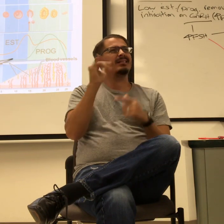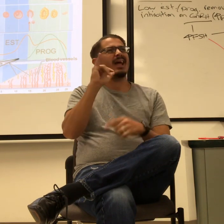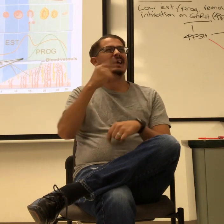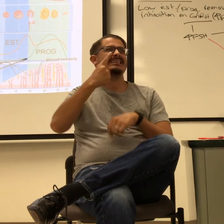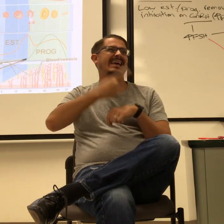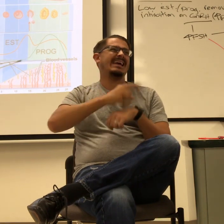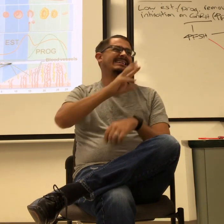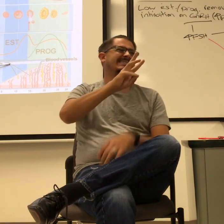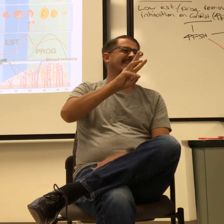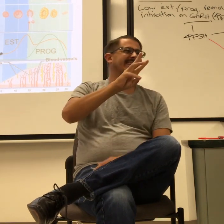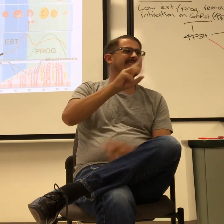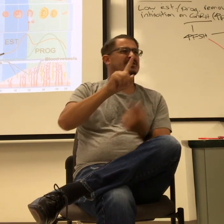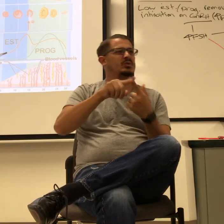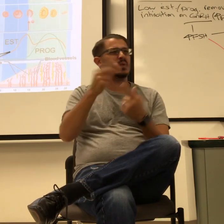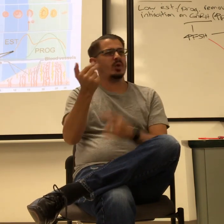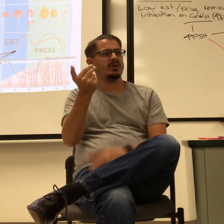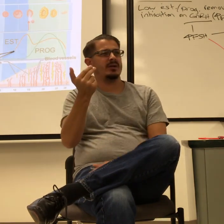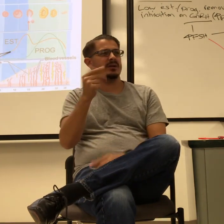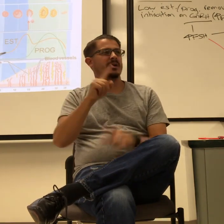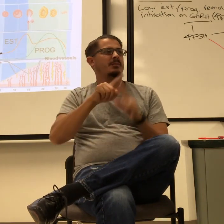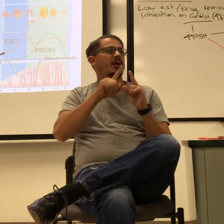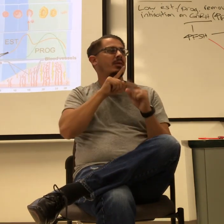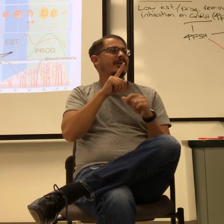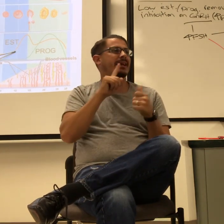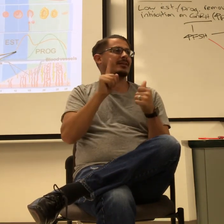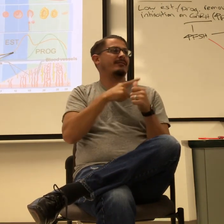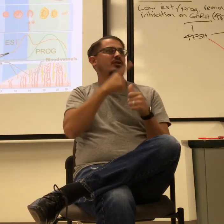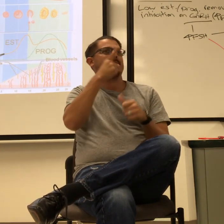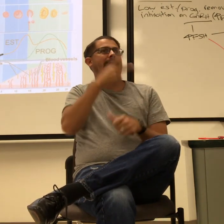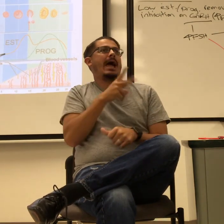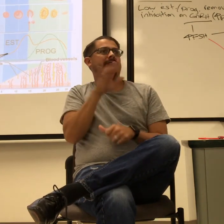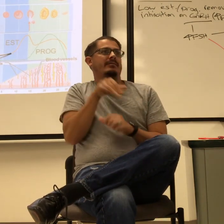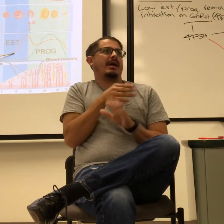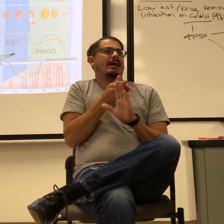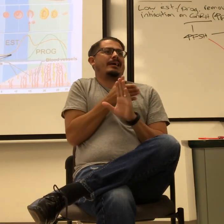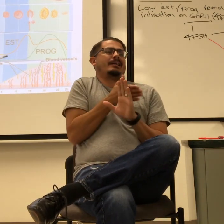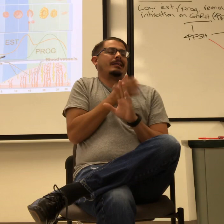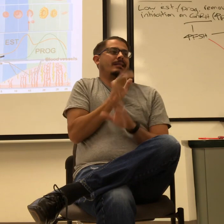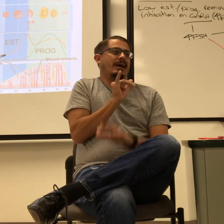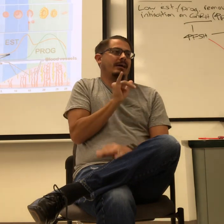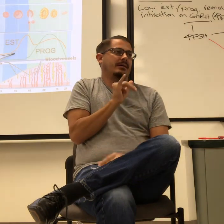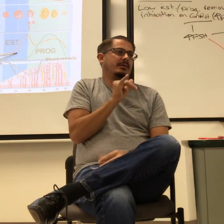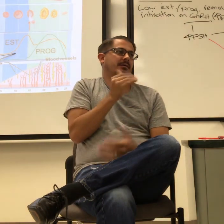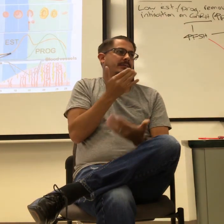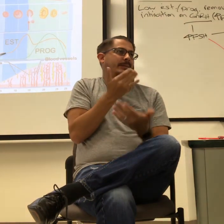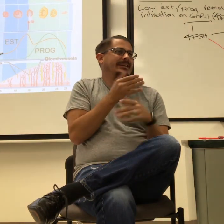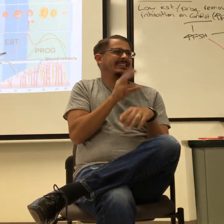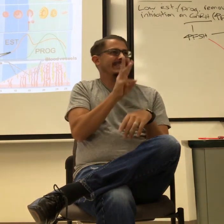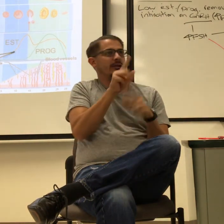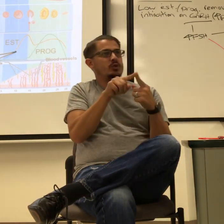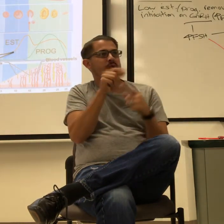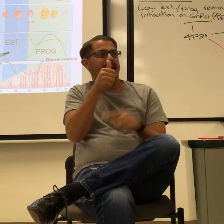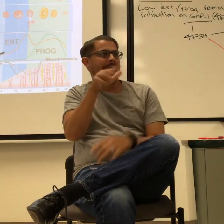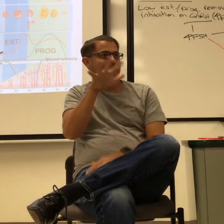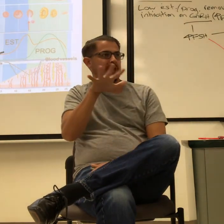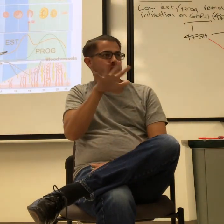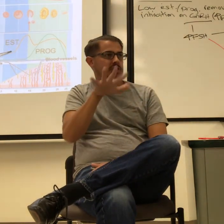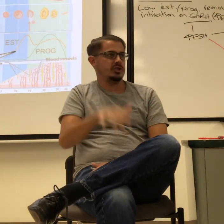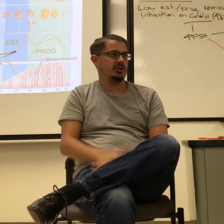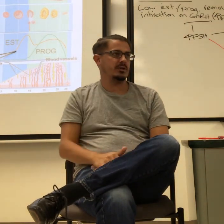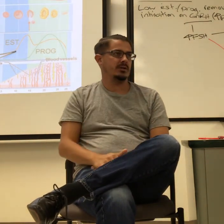day 6 to 13, but we're in the first half of that, day 6 to 13. Maybe call that 6 to 10-ish, something like